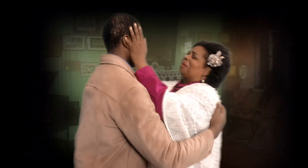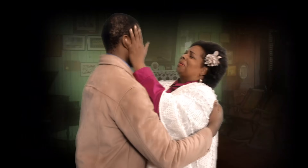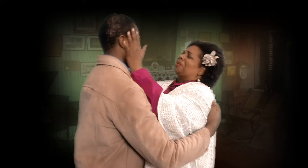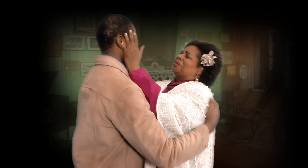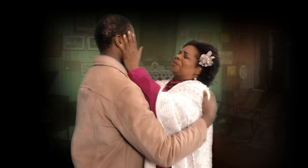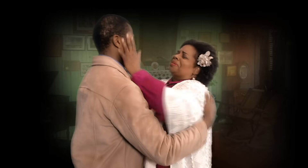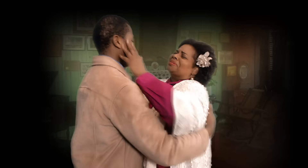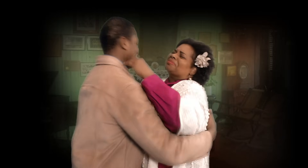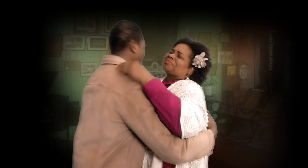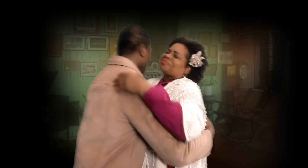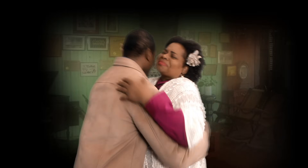Oh.